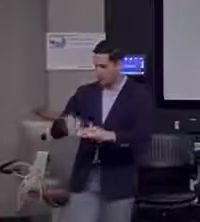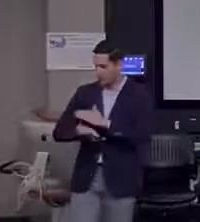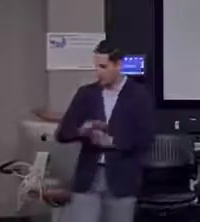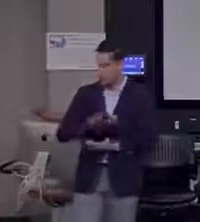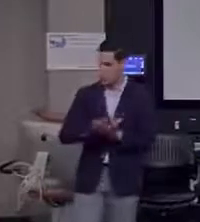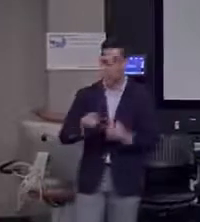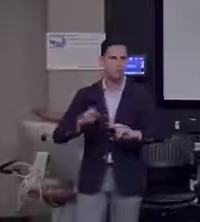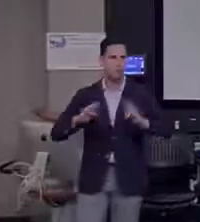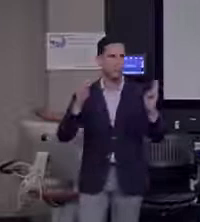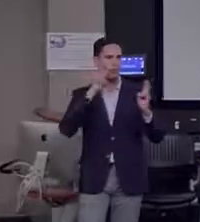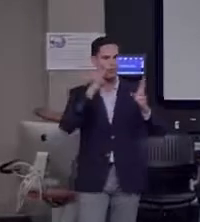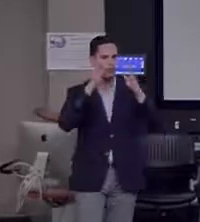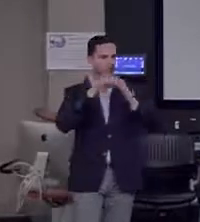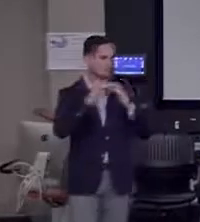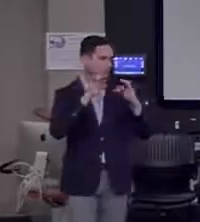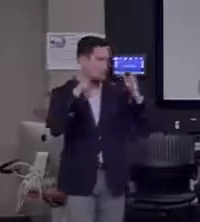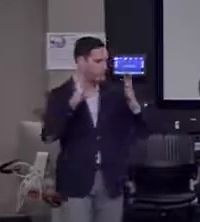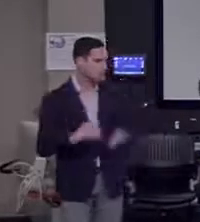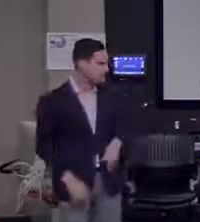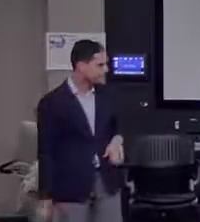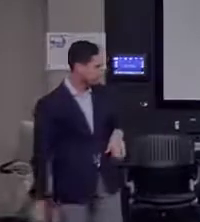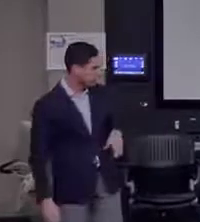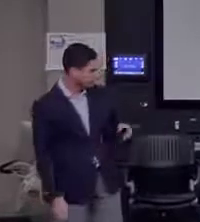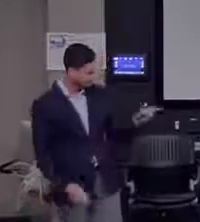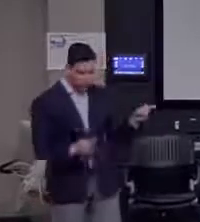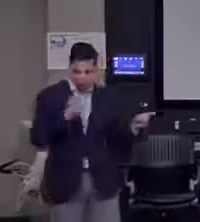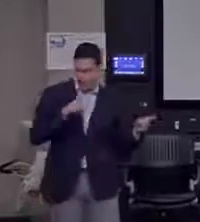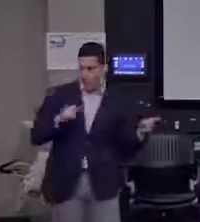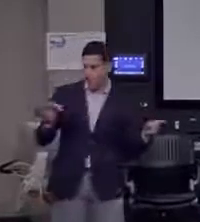note, can I just take a footnote here, G? So I just